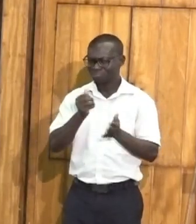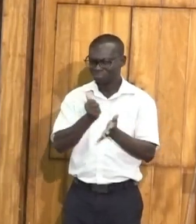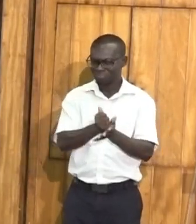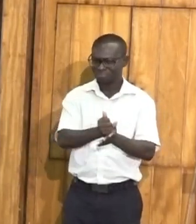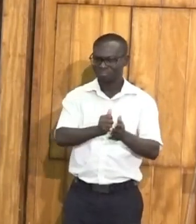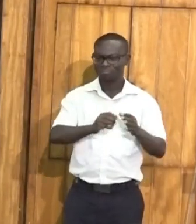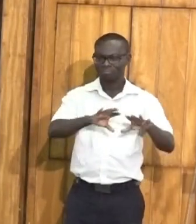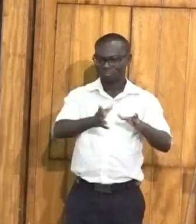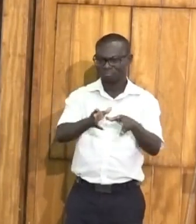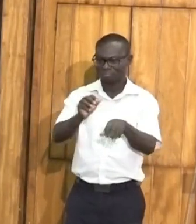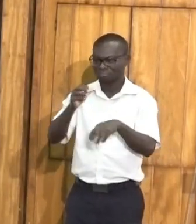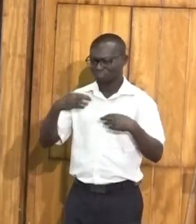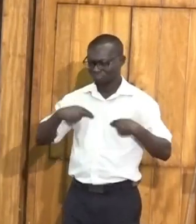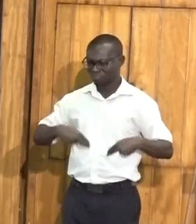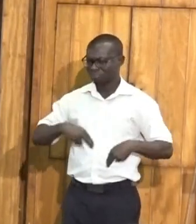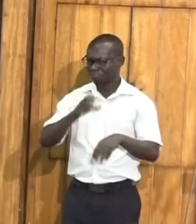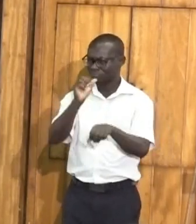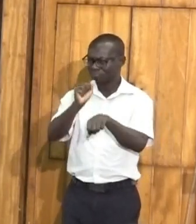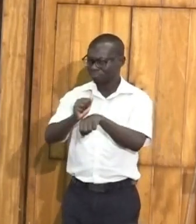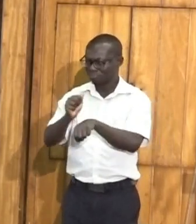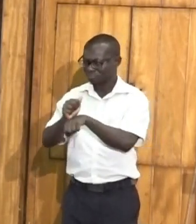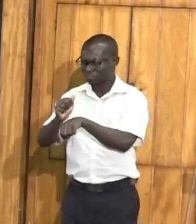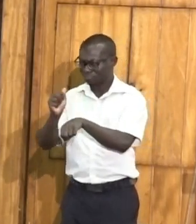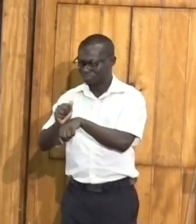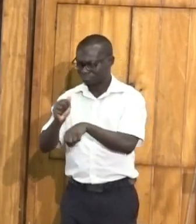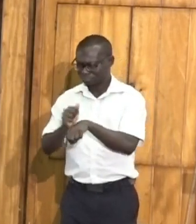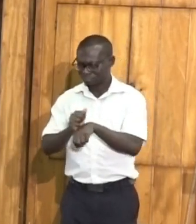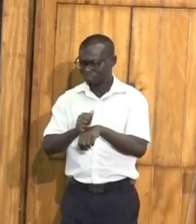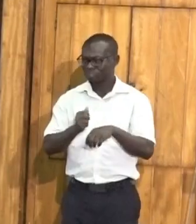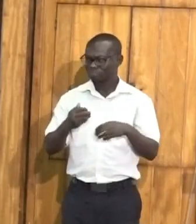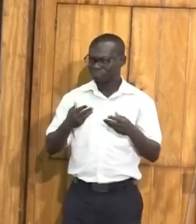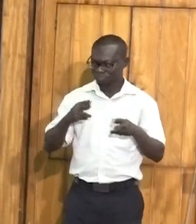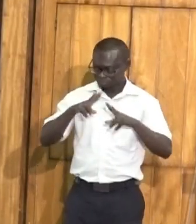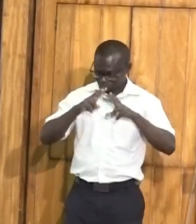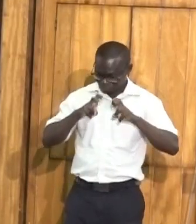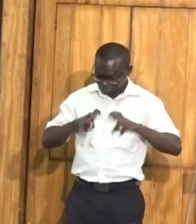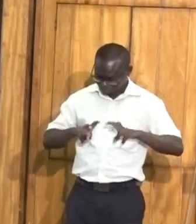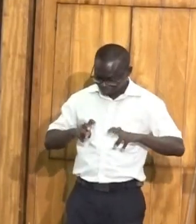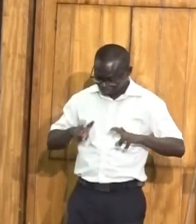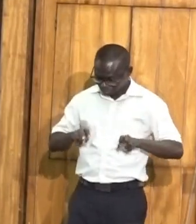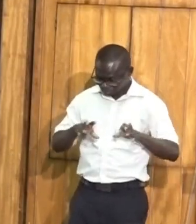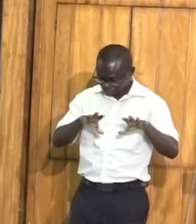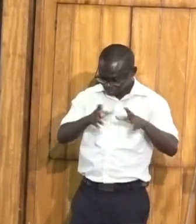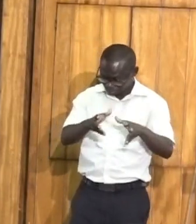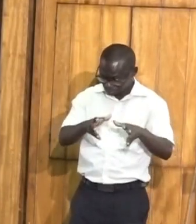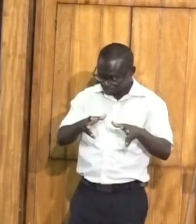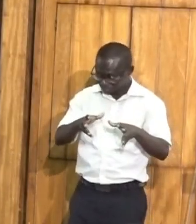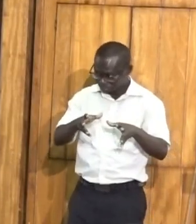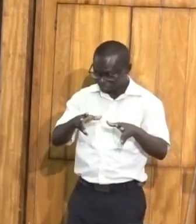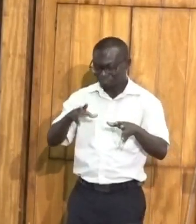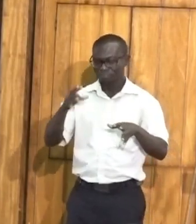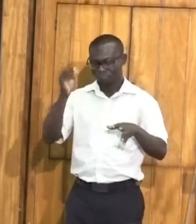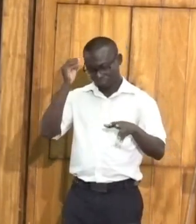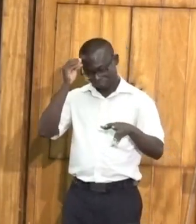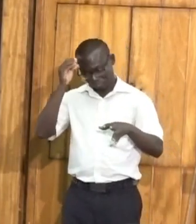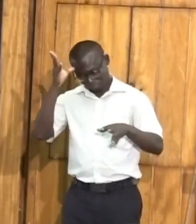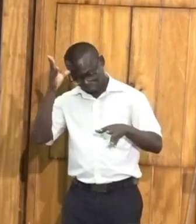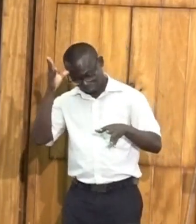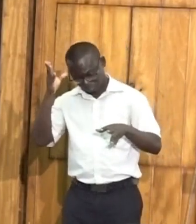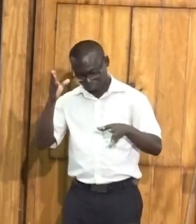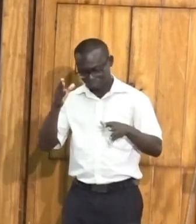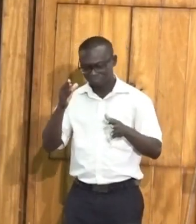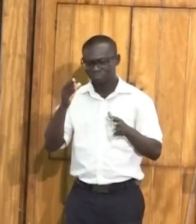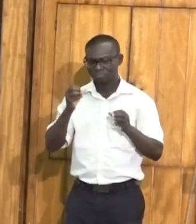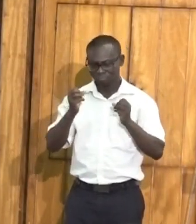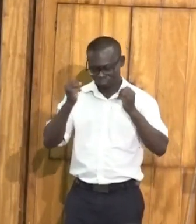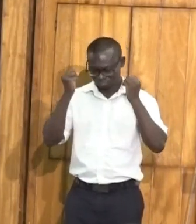next slide, we'll see that in the baseline that we conducted, community knowledge is the biggest gap